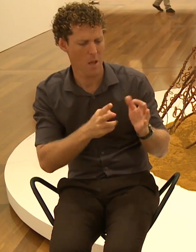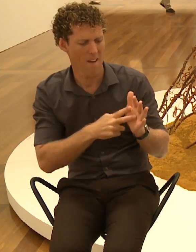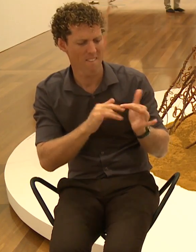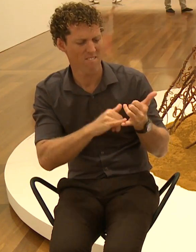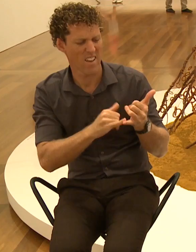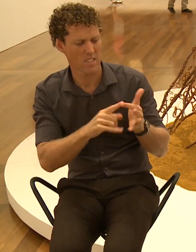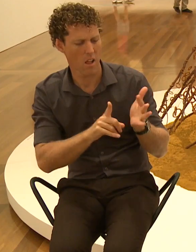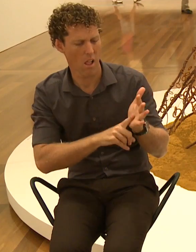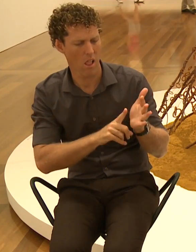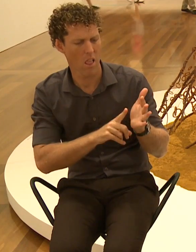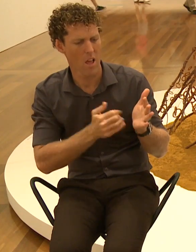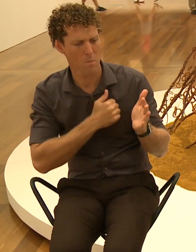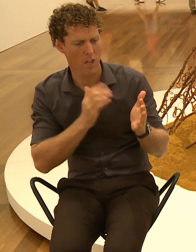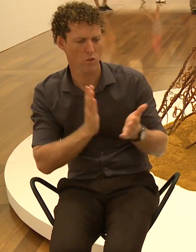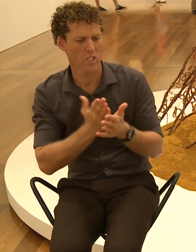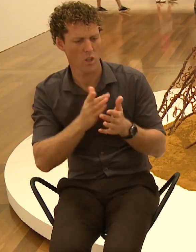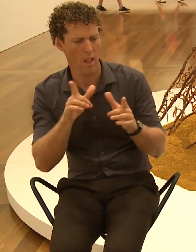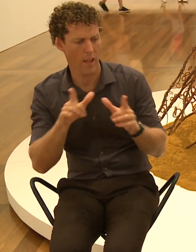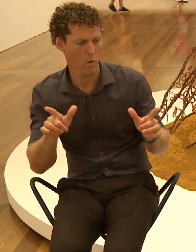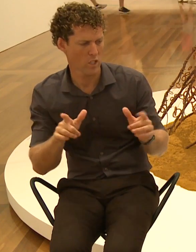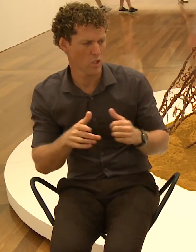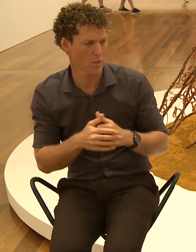traditional language.